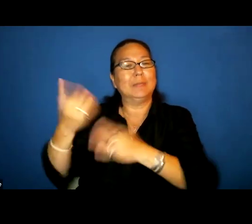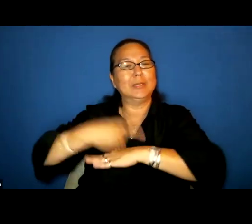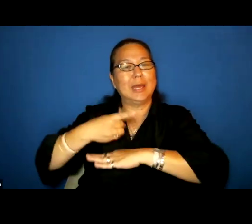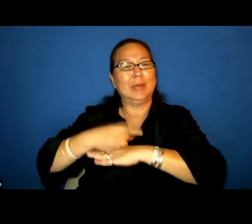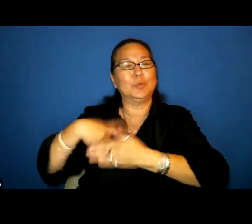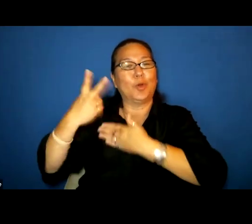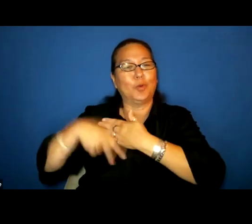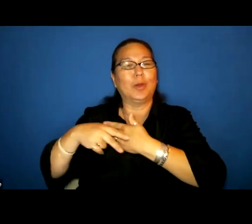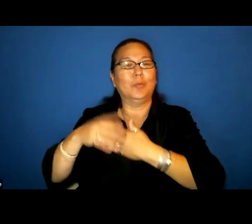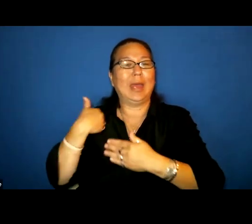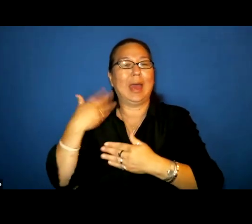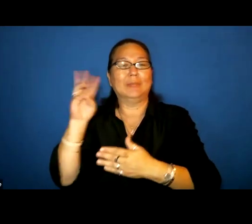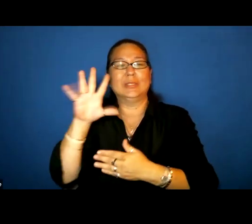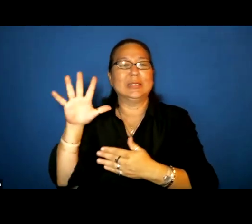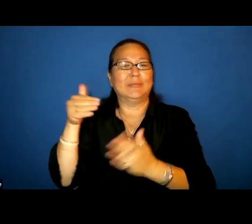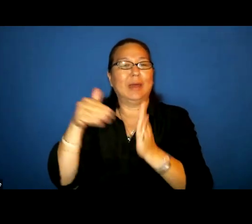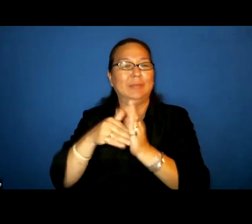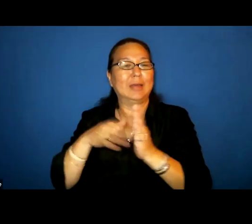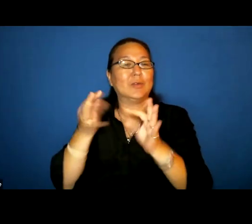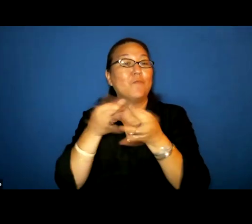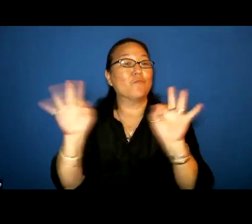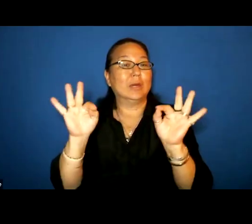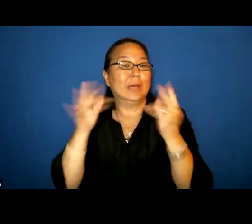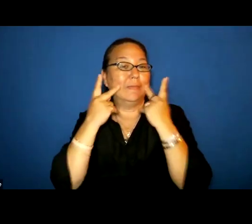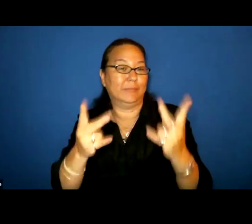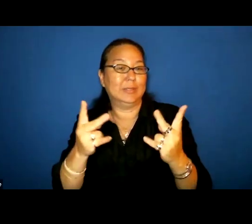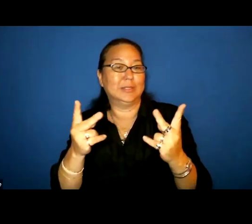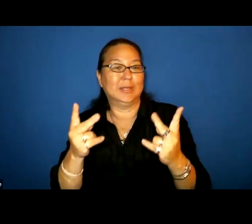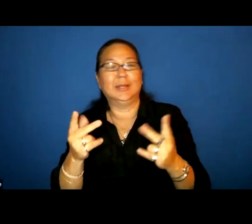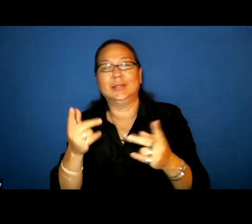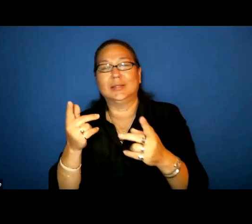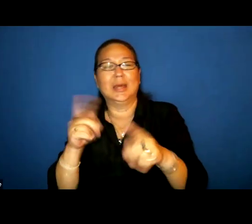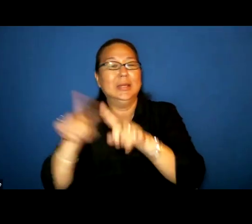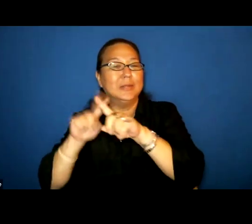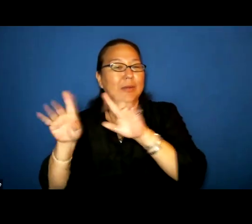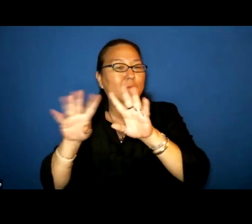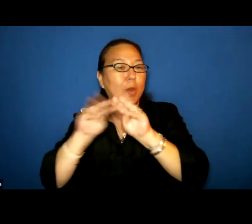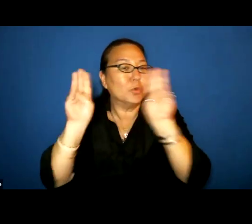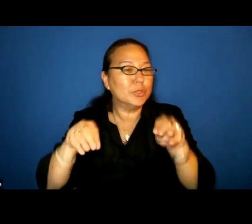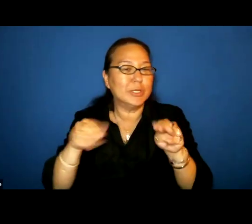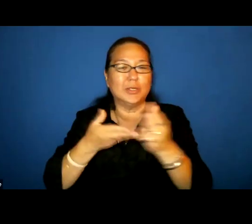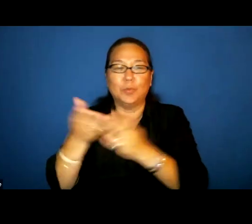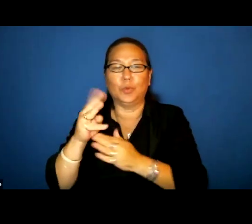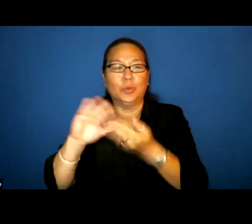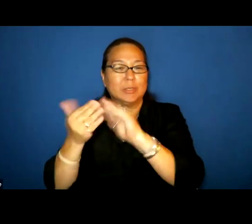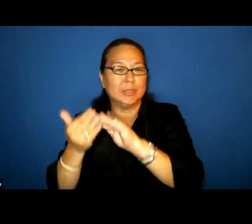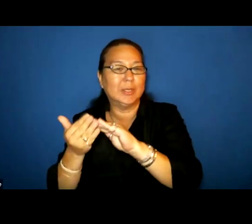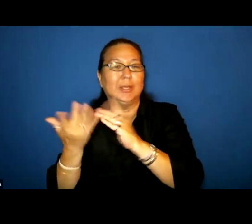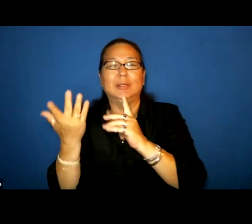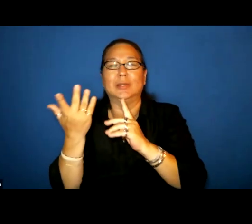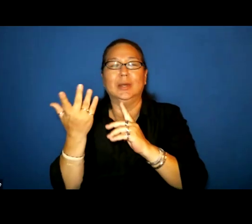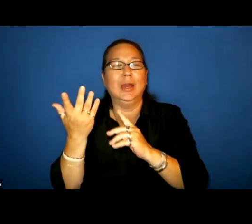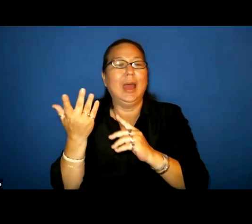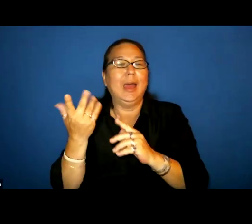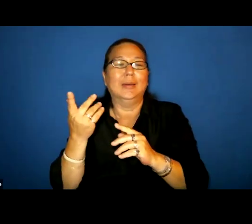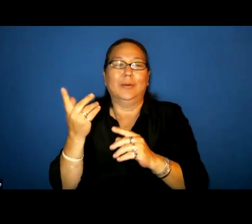announce in a little bit the performing arts fall lineup of several thousand tickets that will be available for free